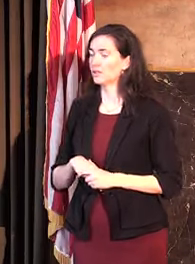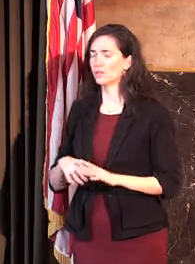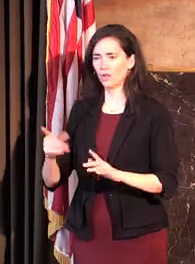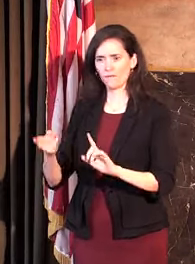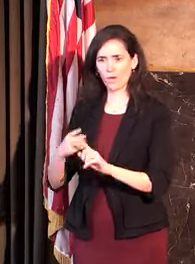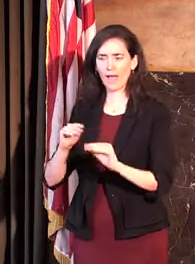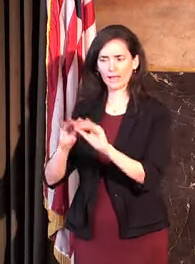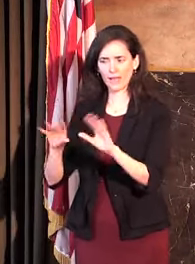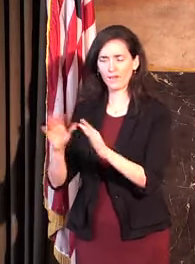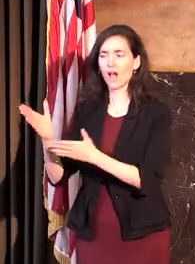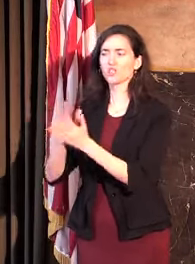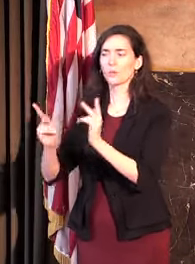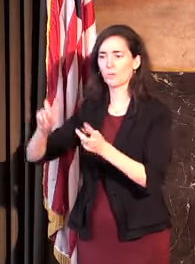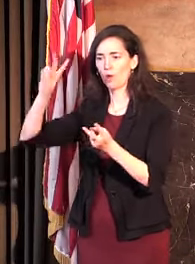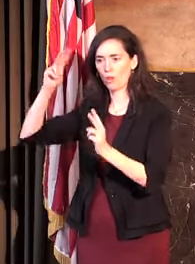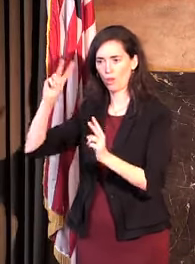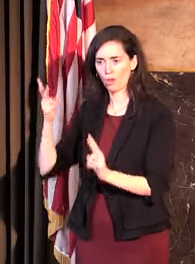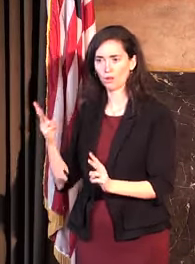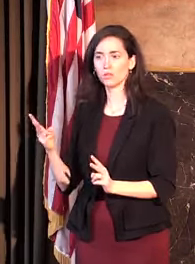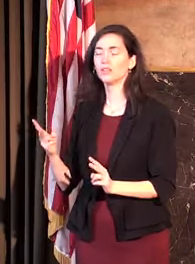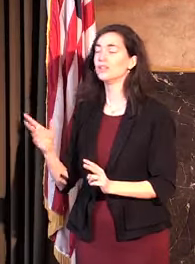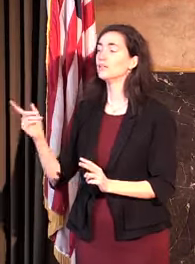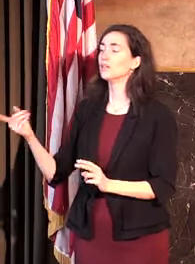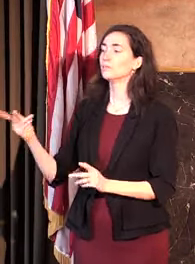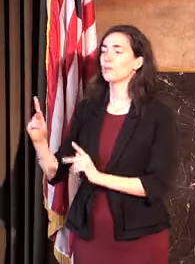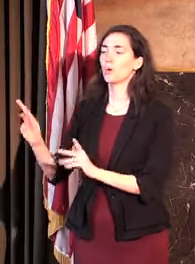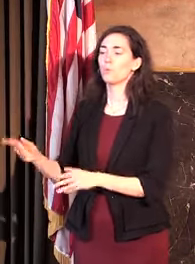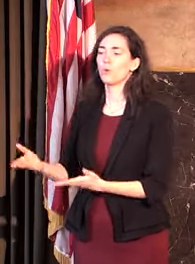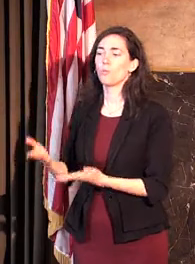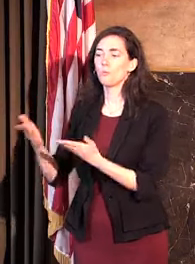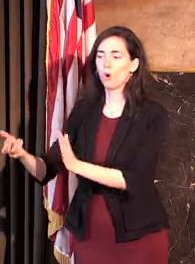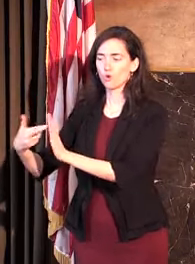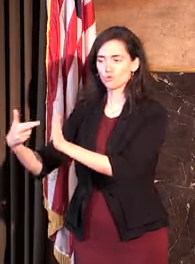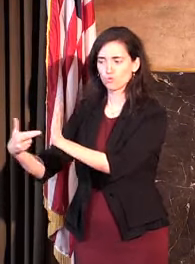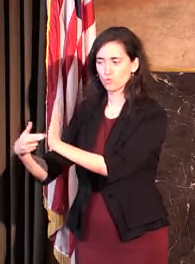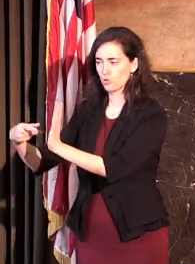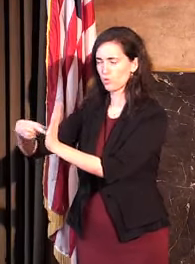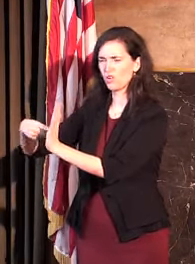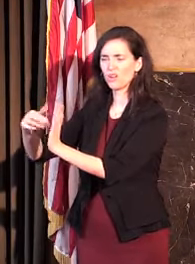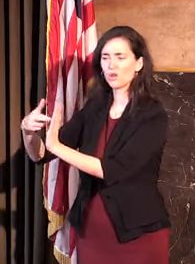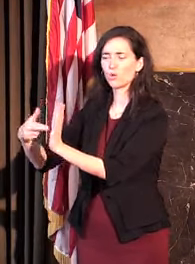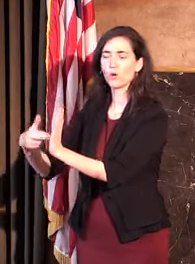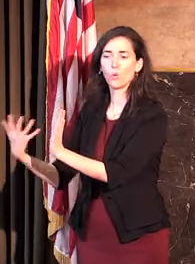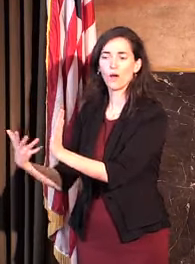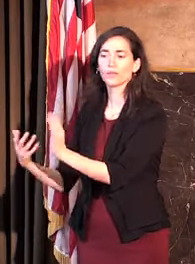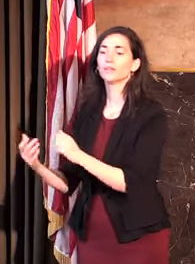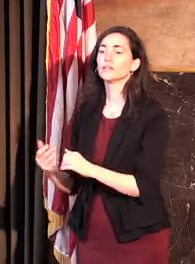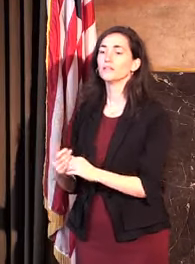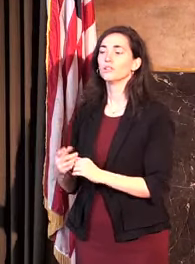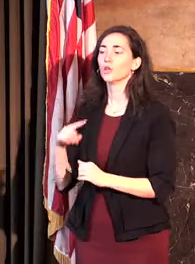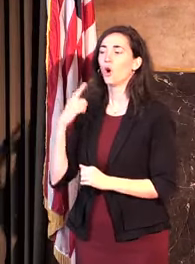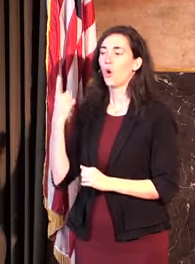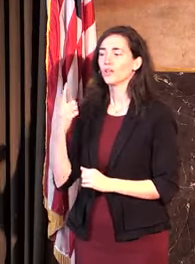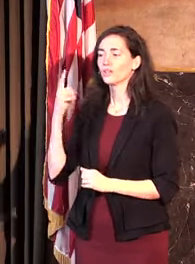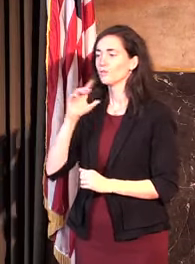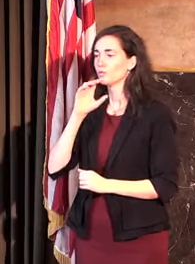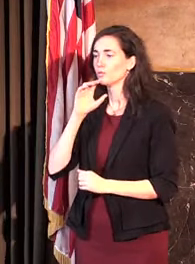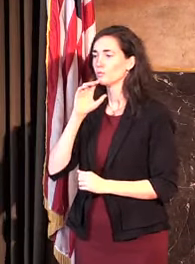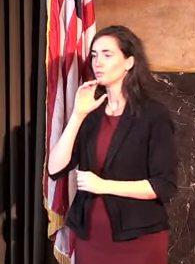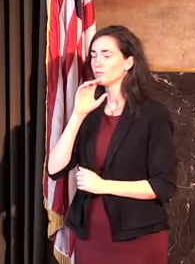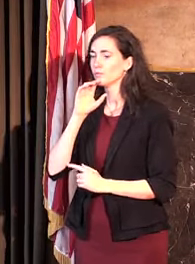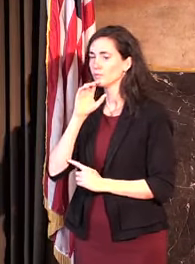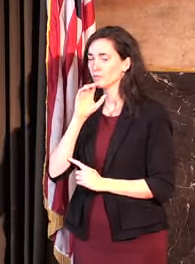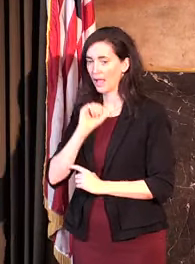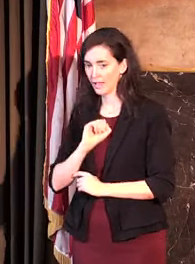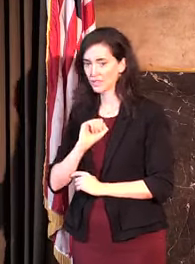of misunderstanding about this proposed rule. Number one, it will only apply to ages which have received